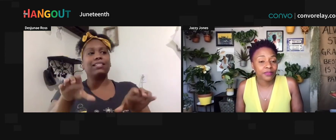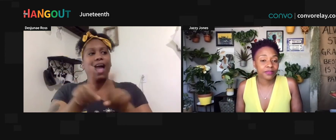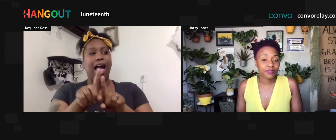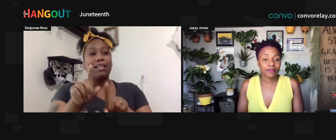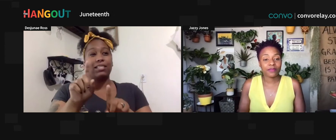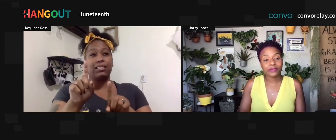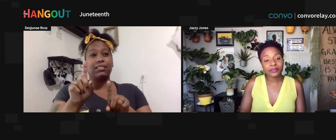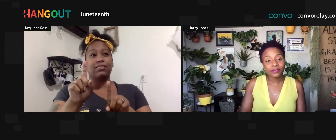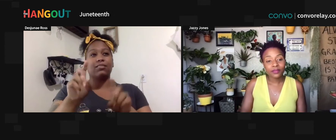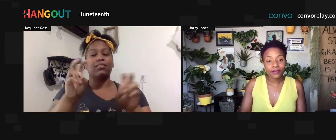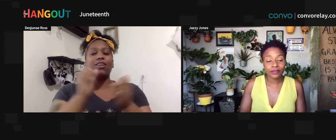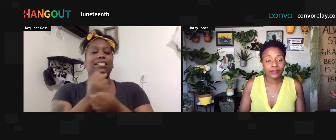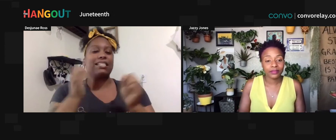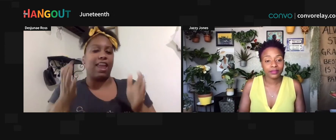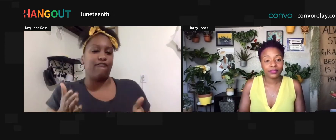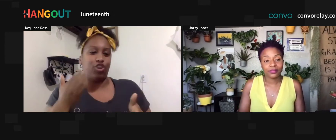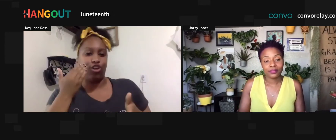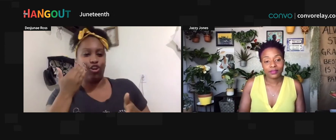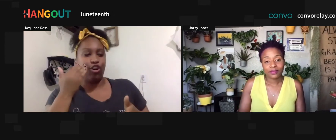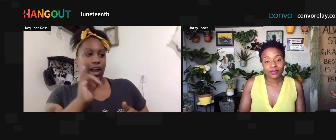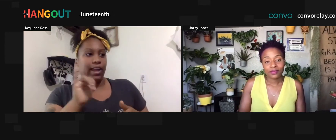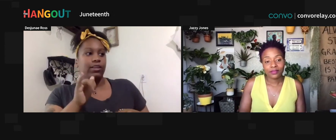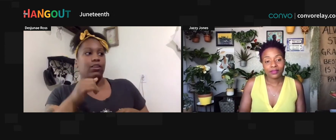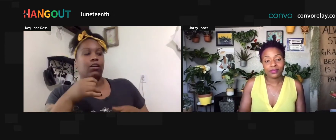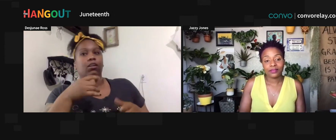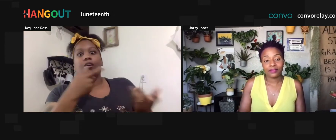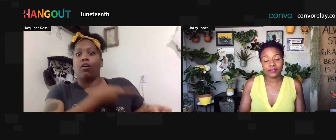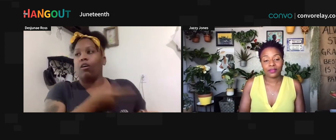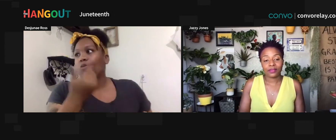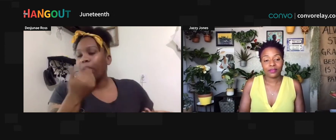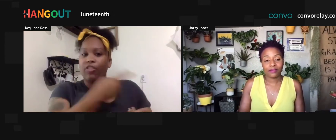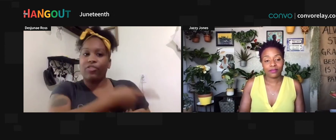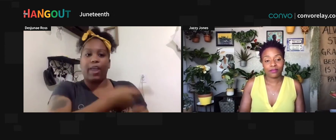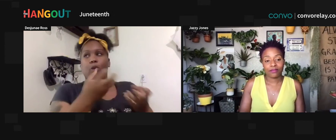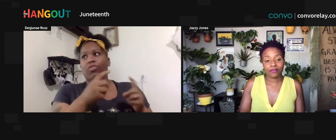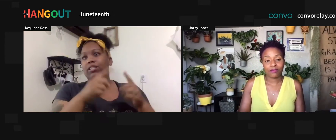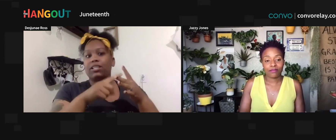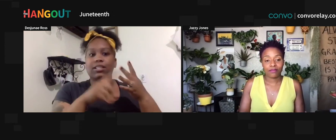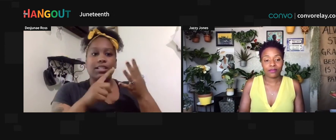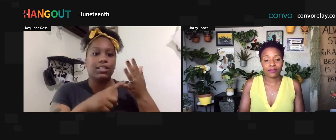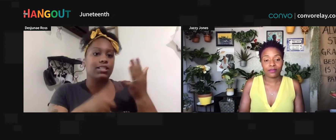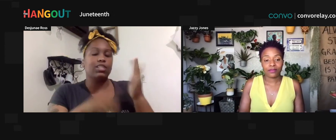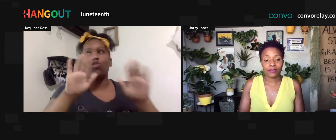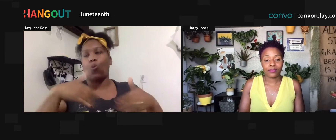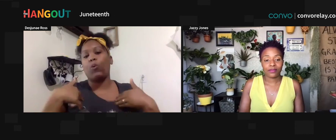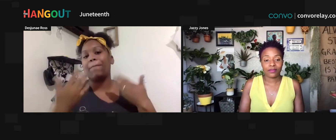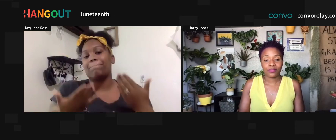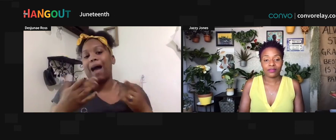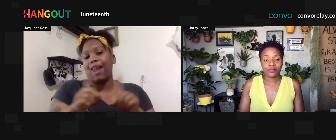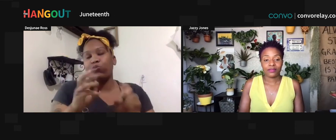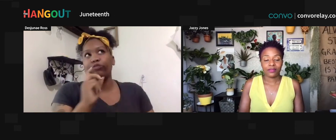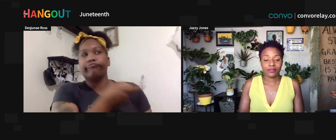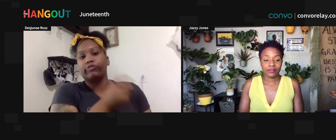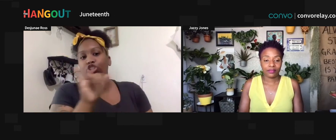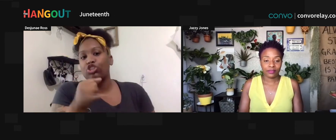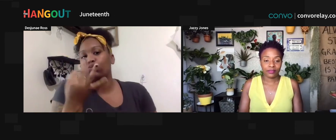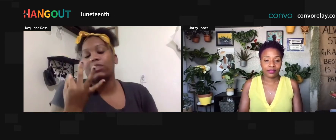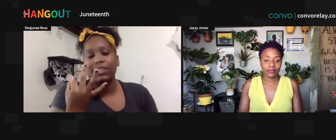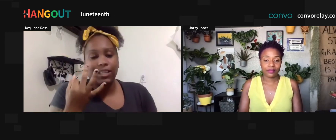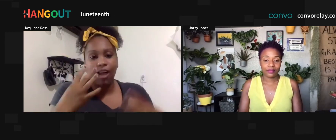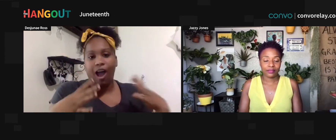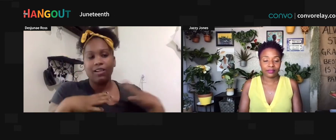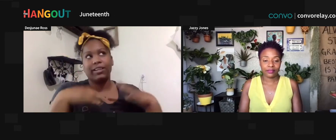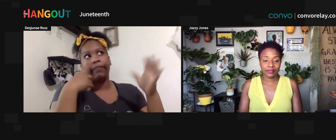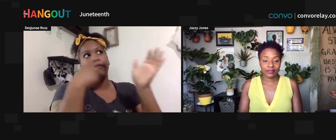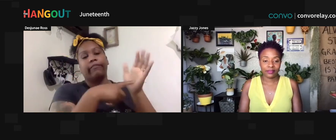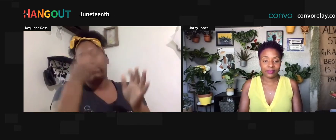time, people are acting as, oh, they're the savior of them. Oh, well, we're doing this, and that for them. And